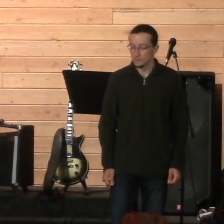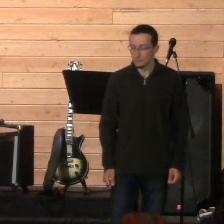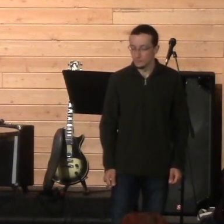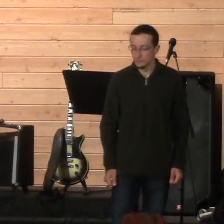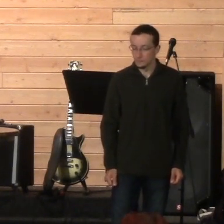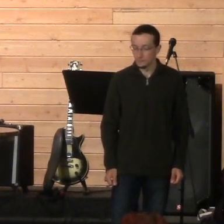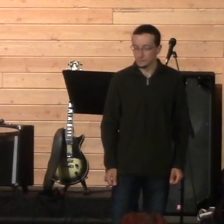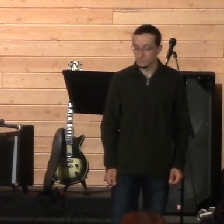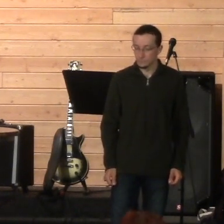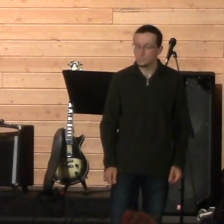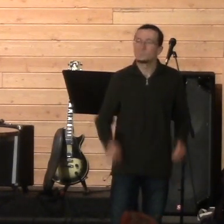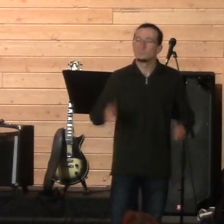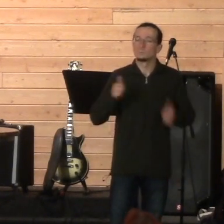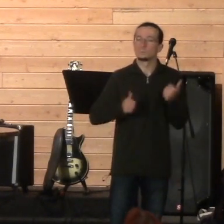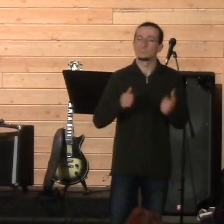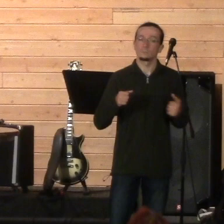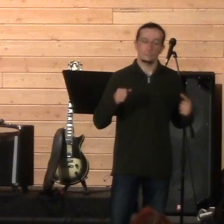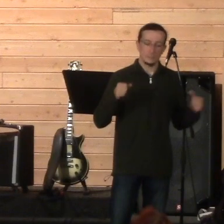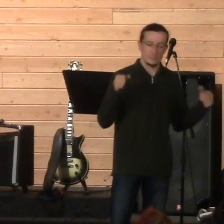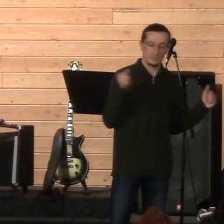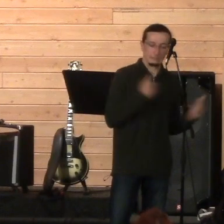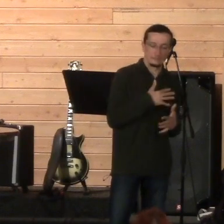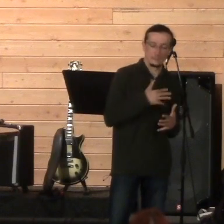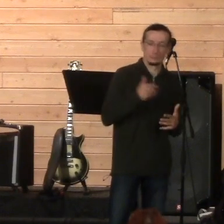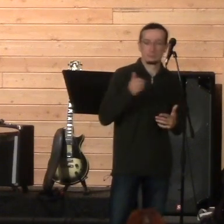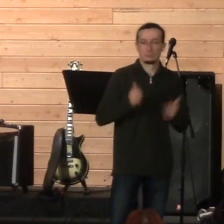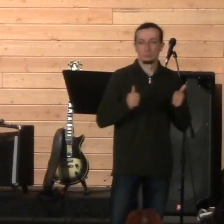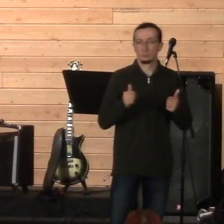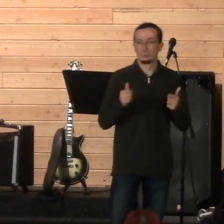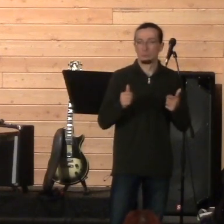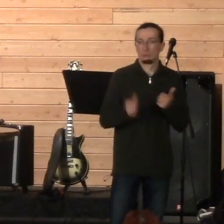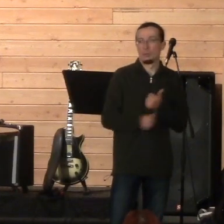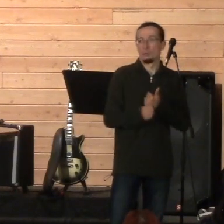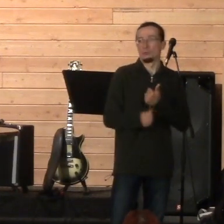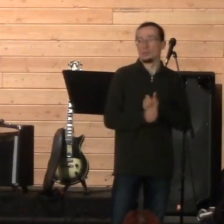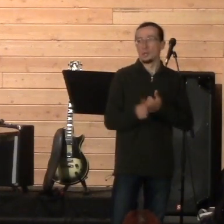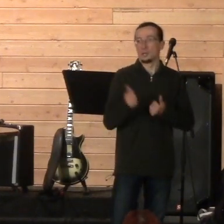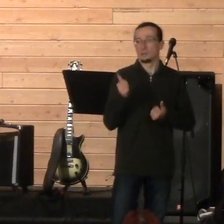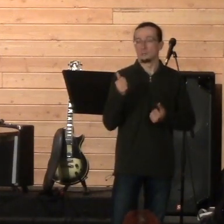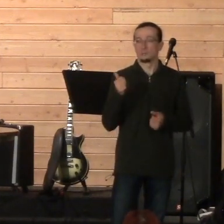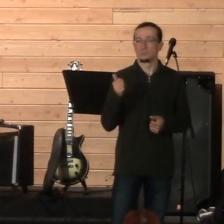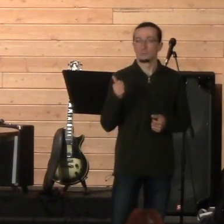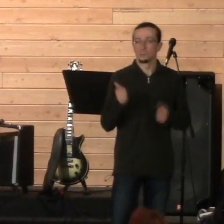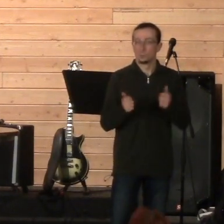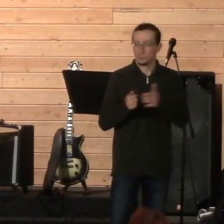what threat, what price